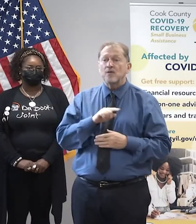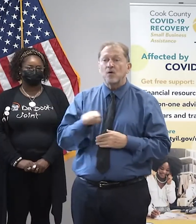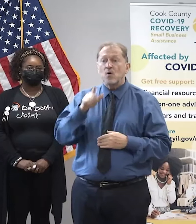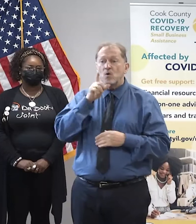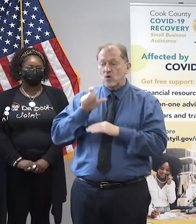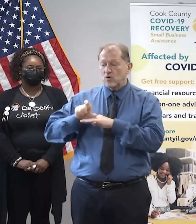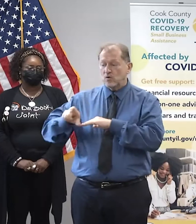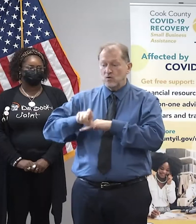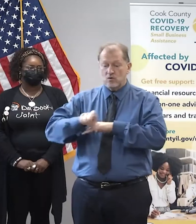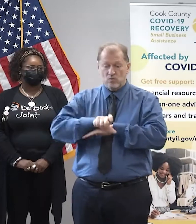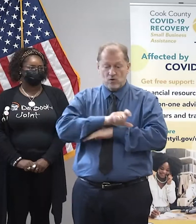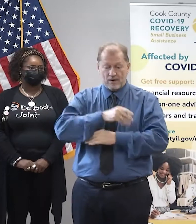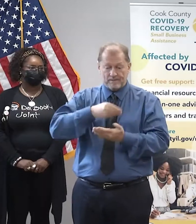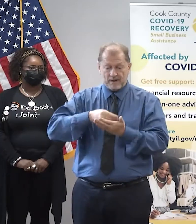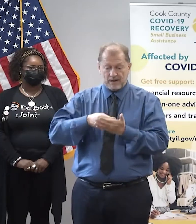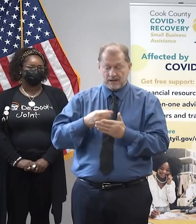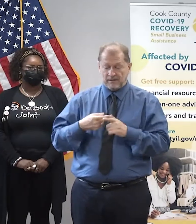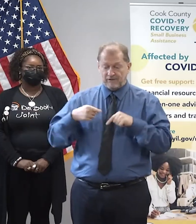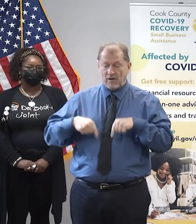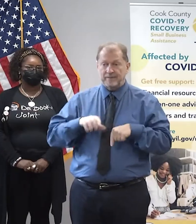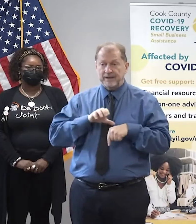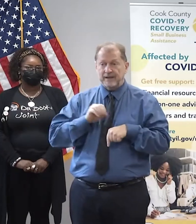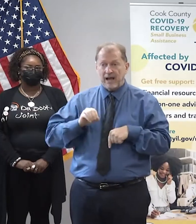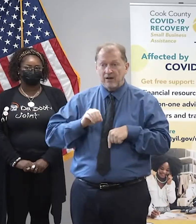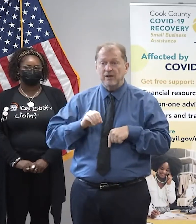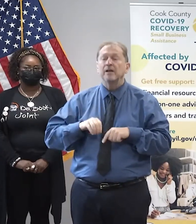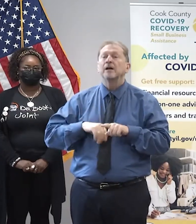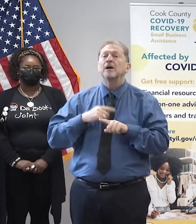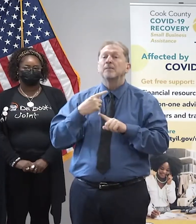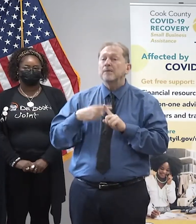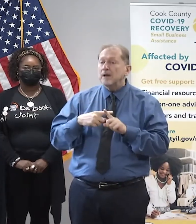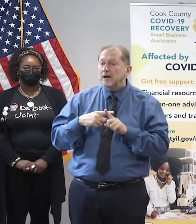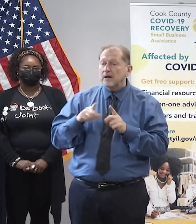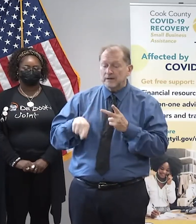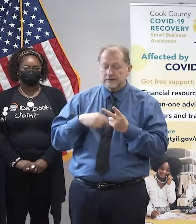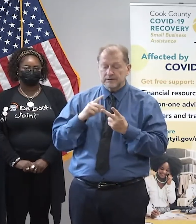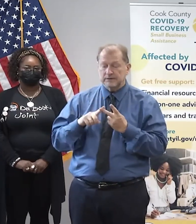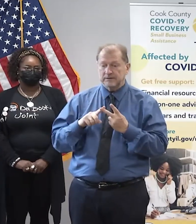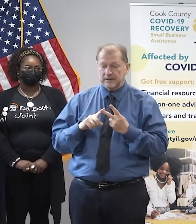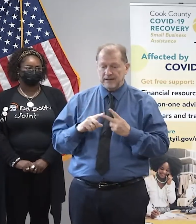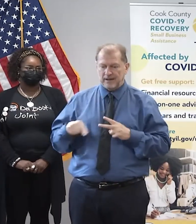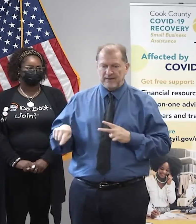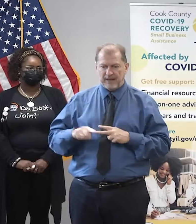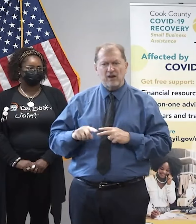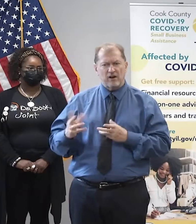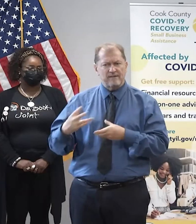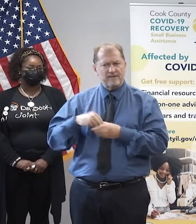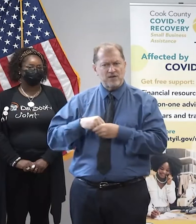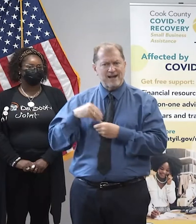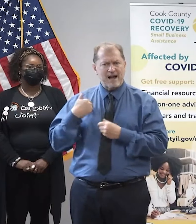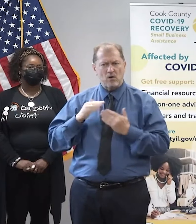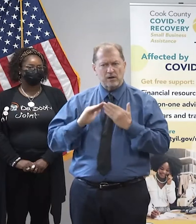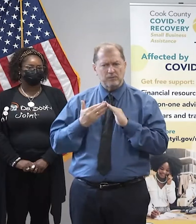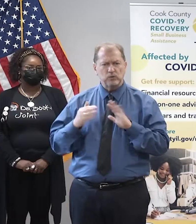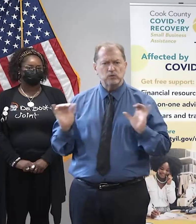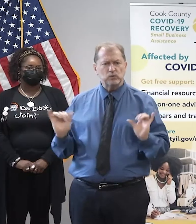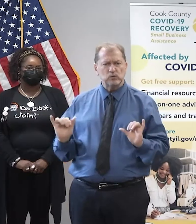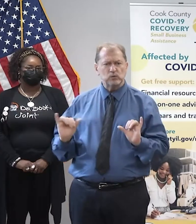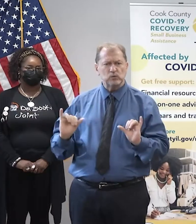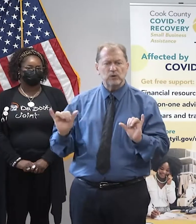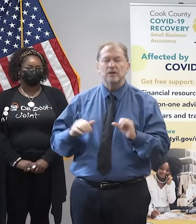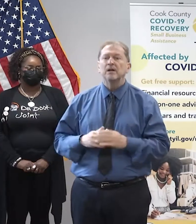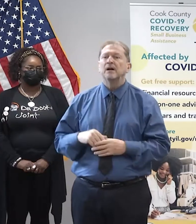of the different grants that we have been able to provide, but that are active members of our community as well.